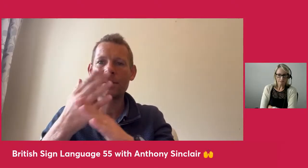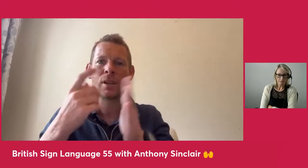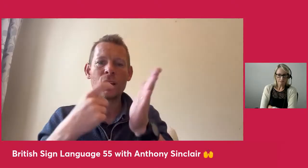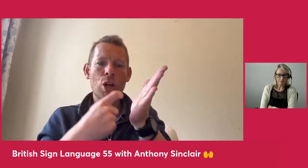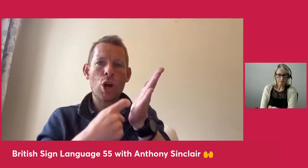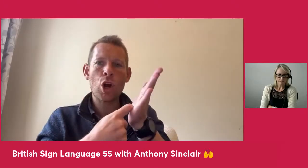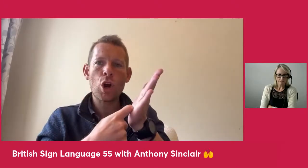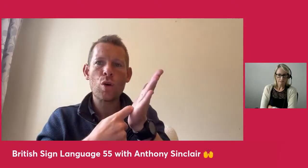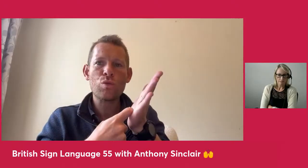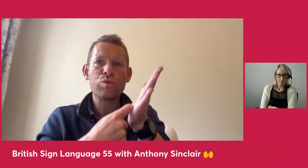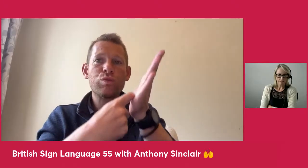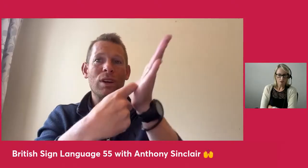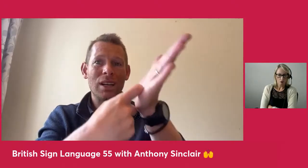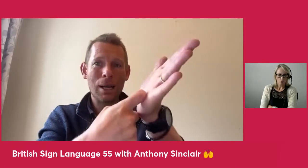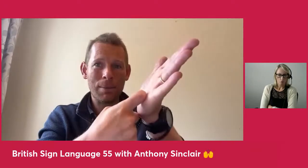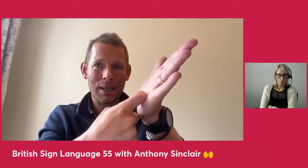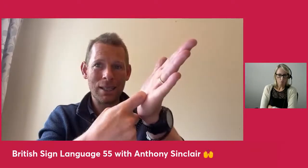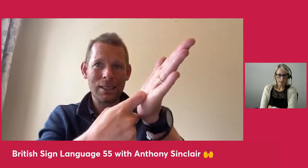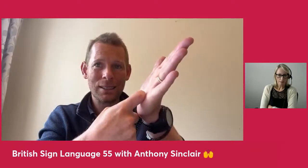activities,